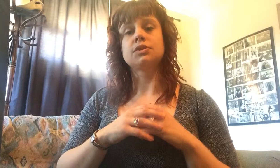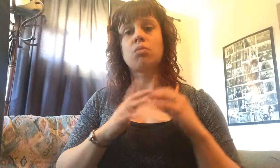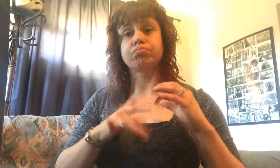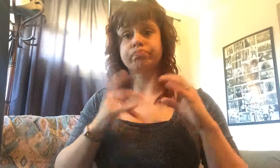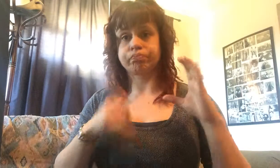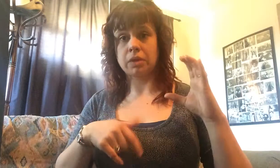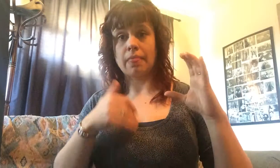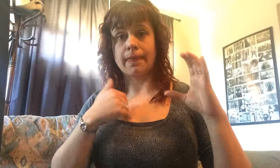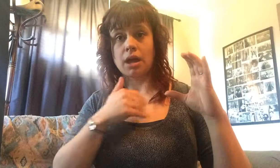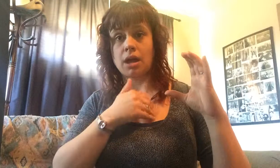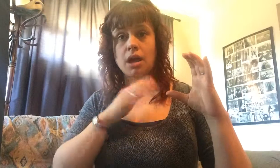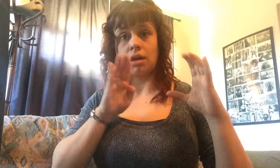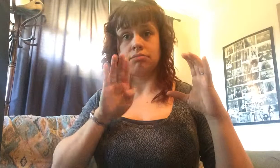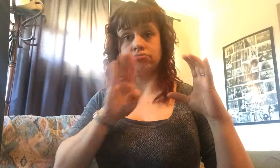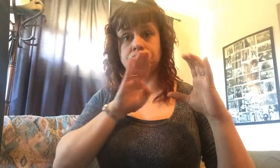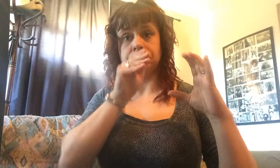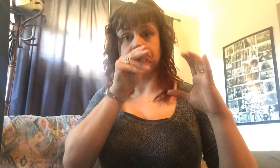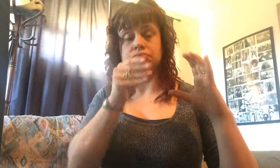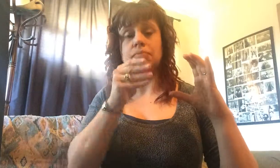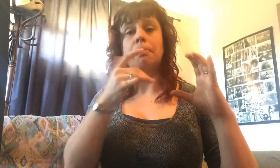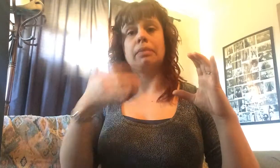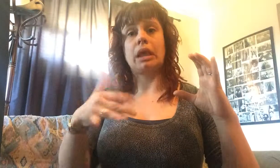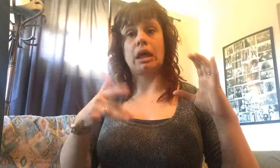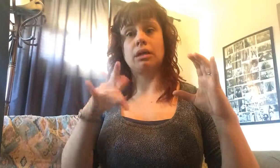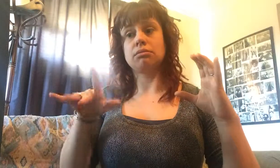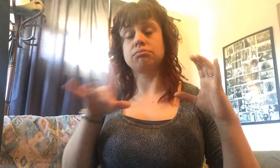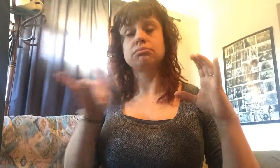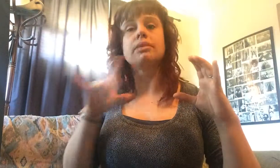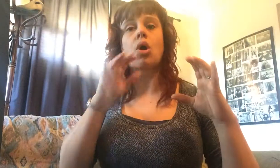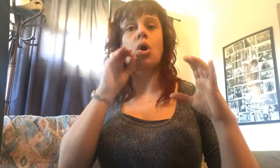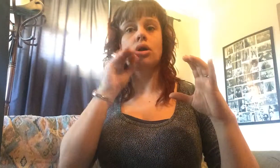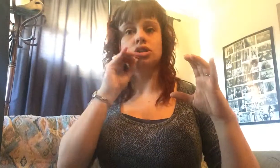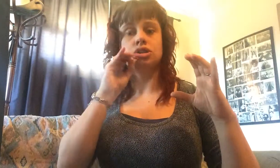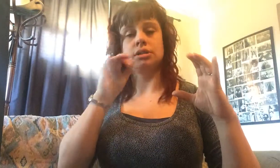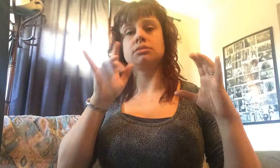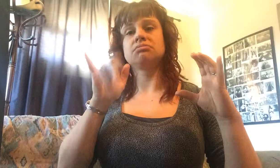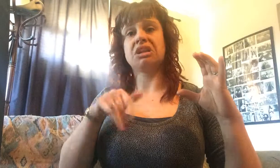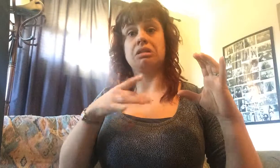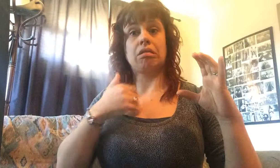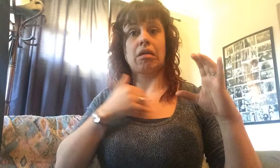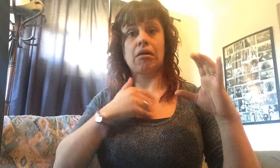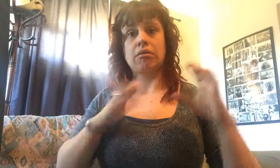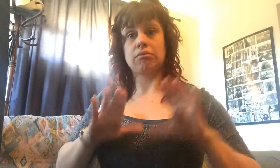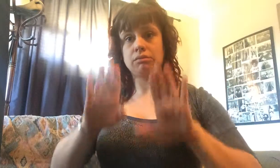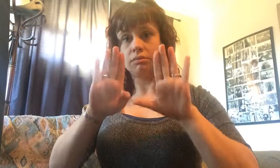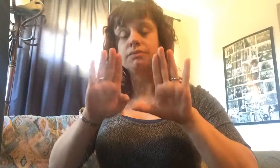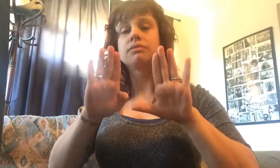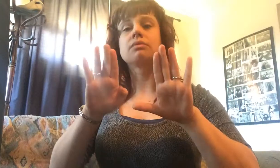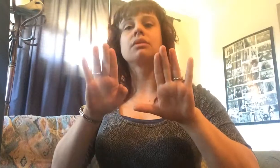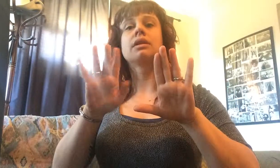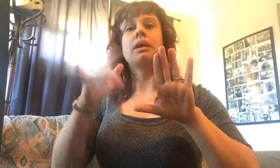different activities So we can say here from the lungs From